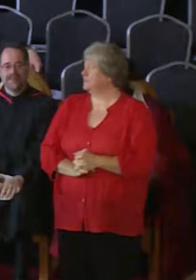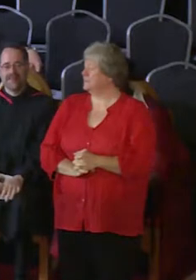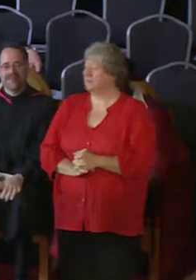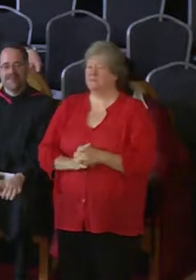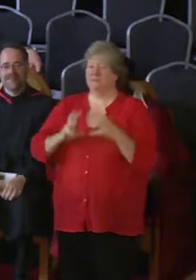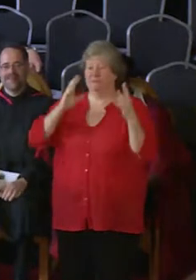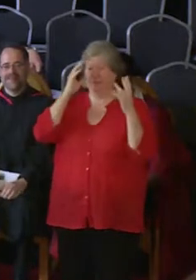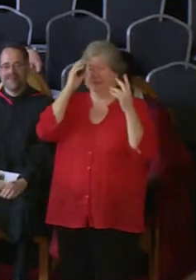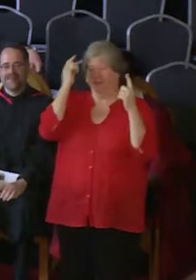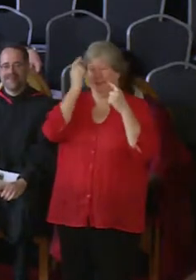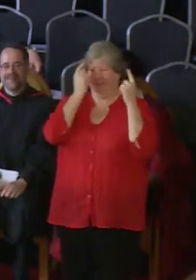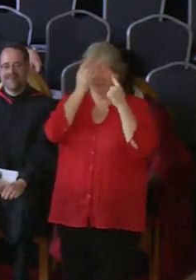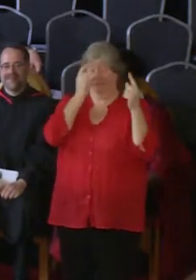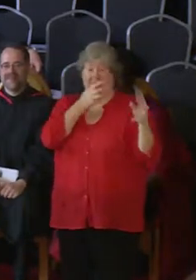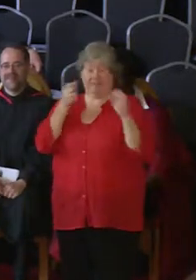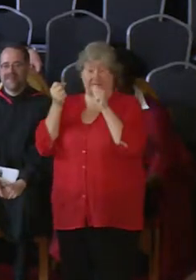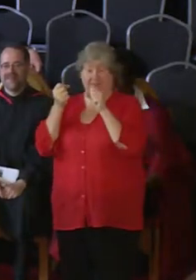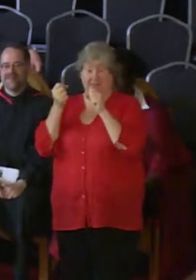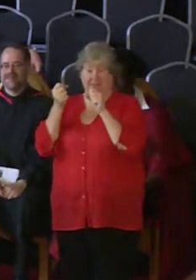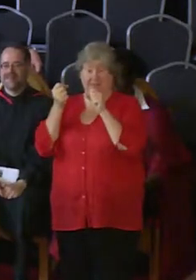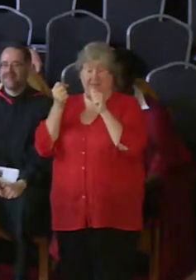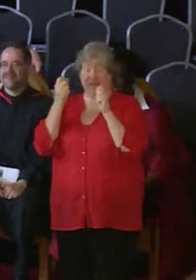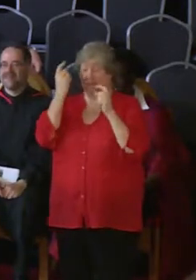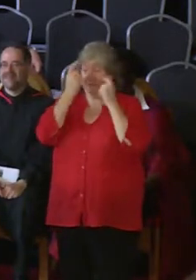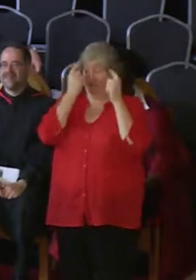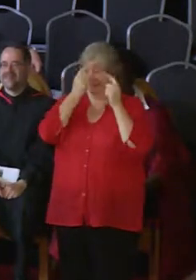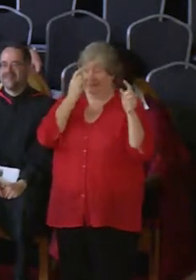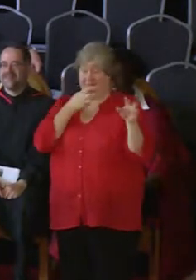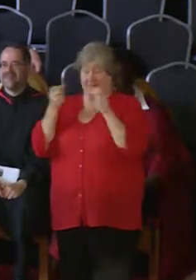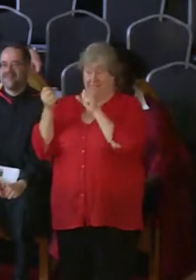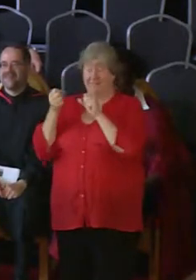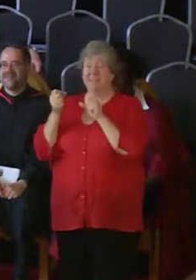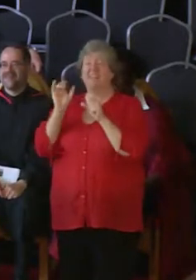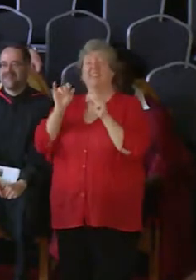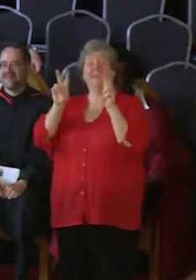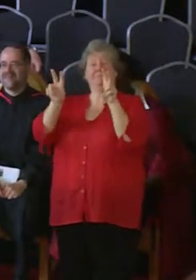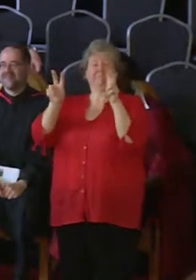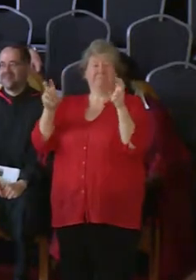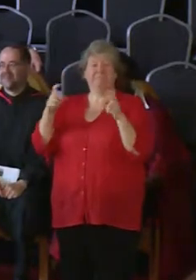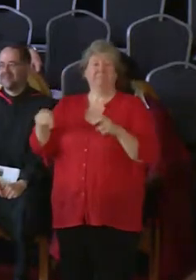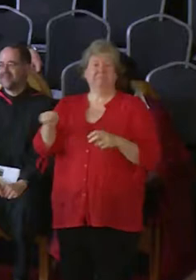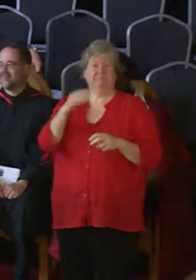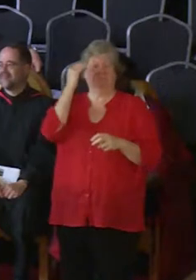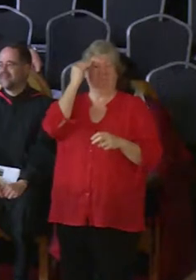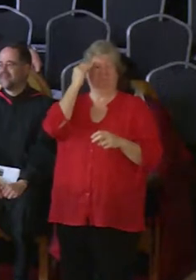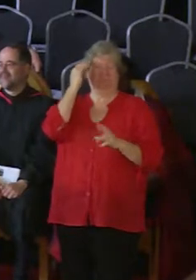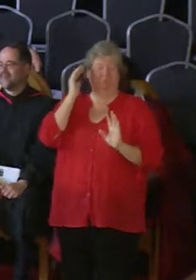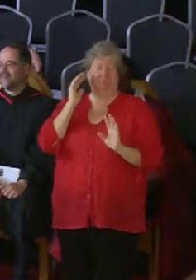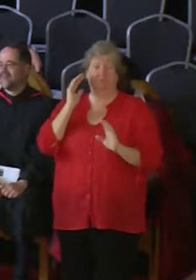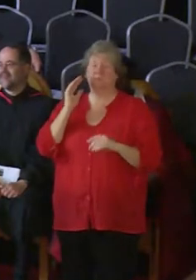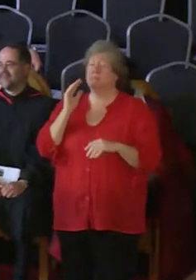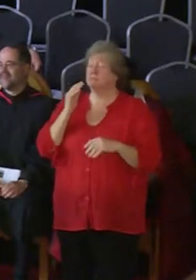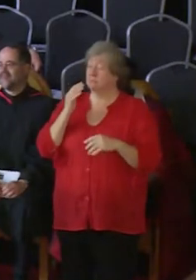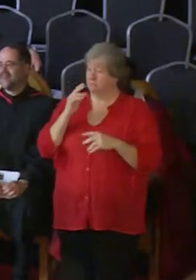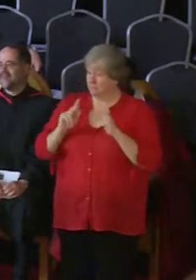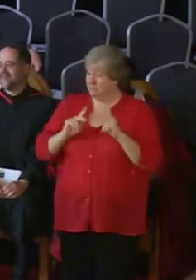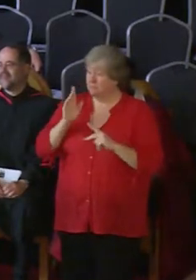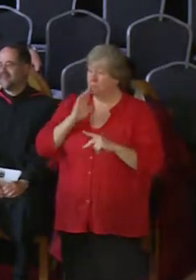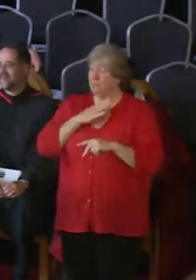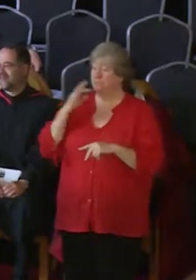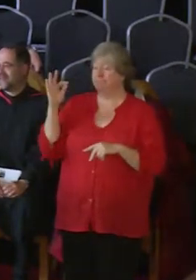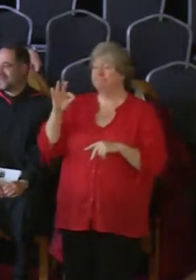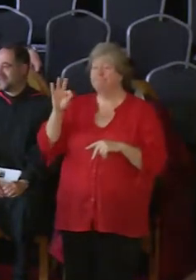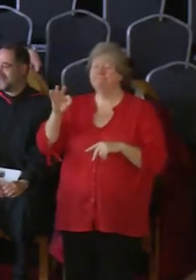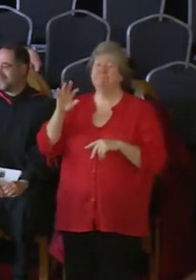Think fast. Think fast. We've all heard that expression. You don't often hear anyone tell you